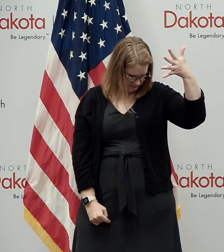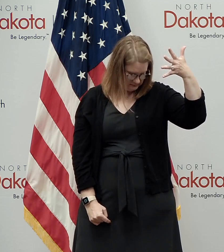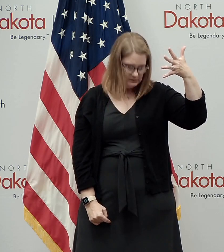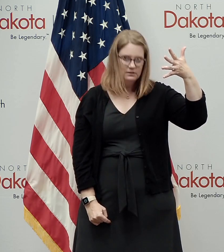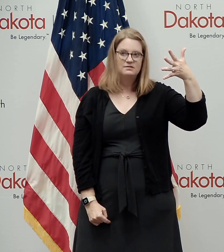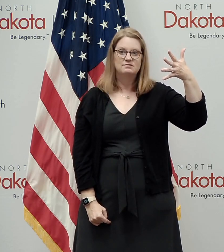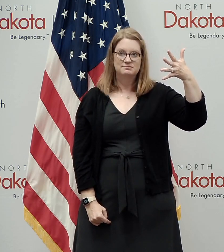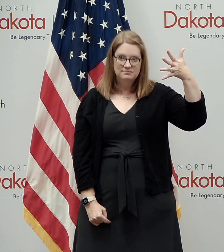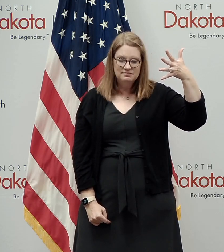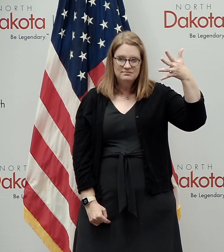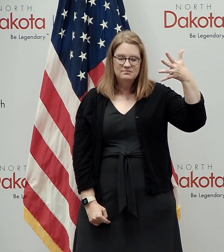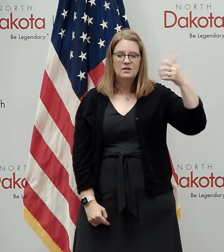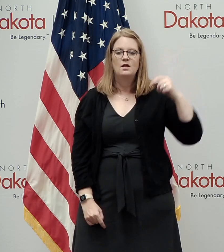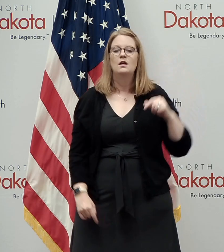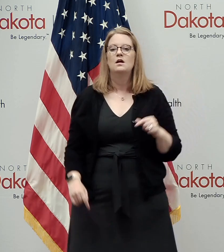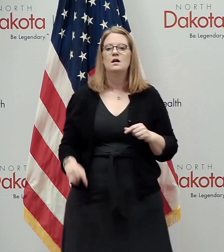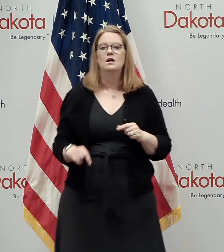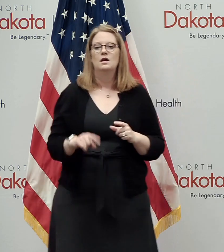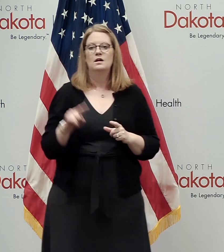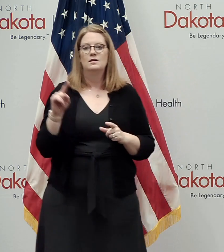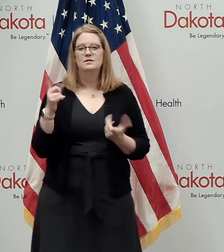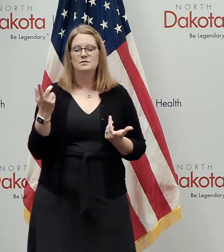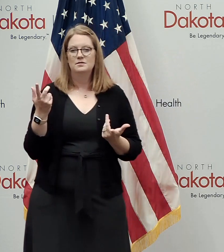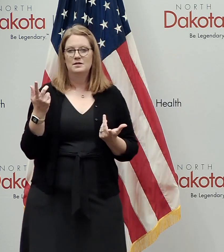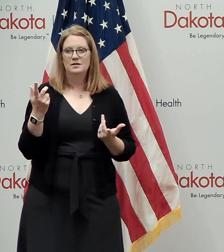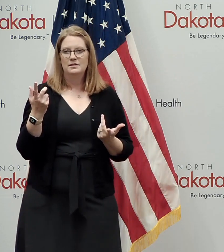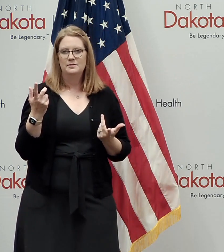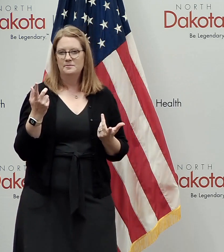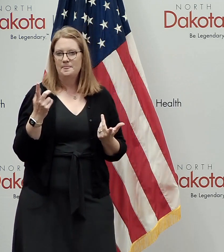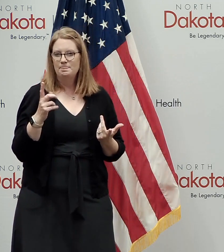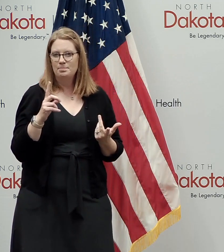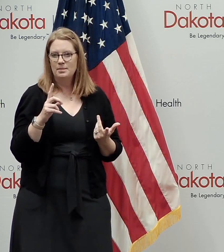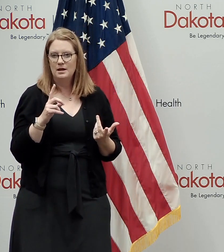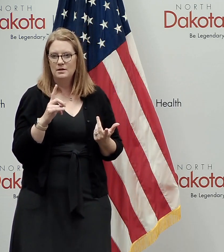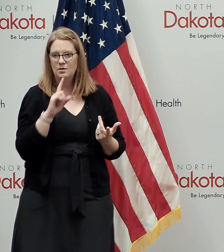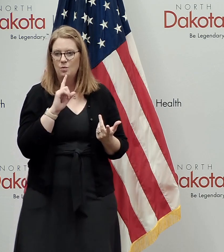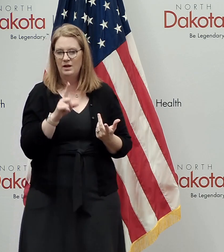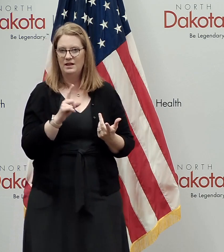a lot of assumptions that had to be